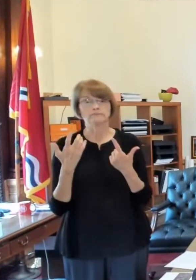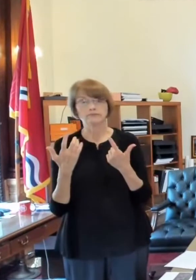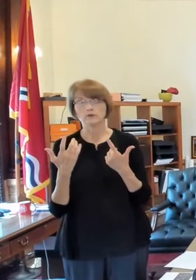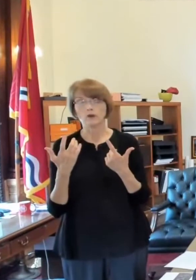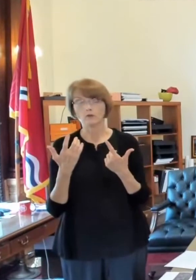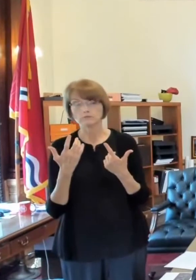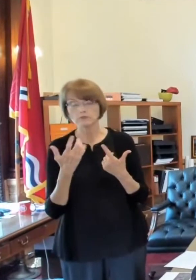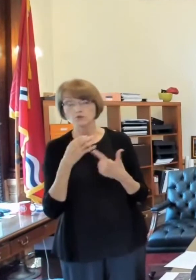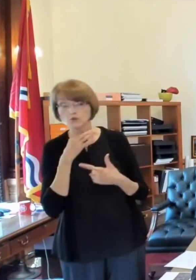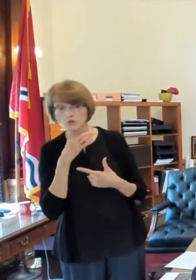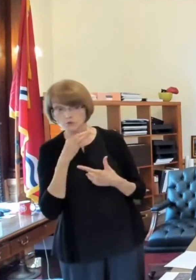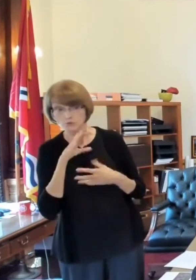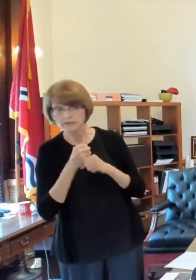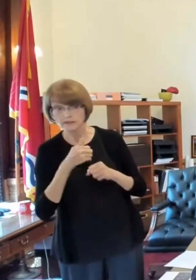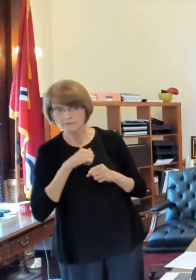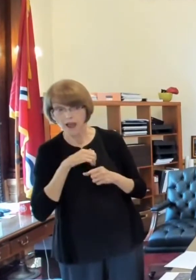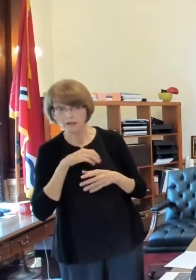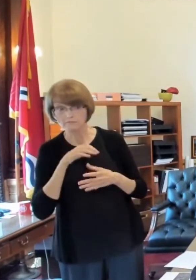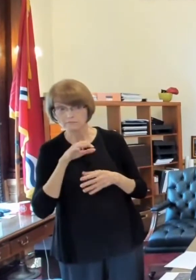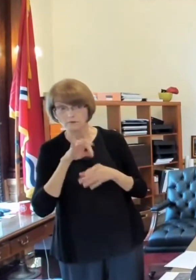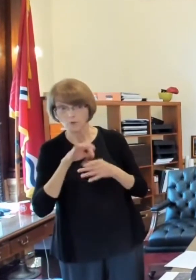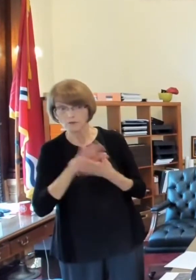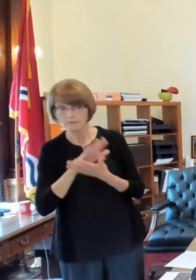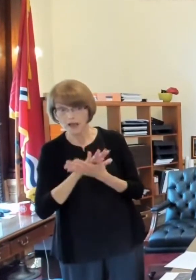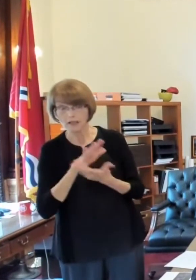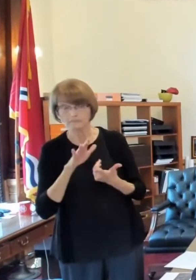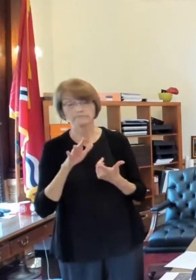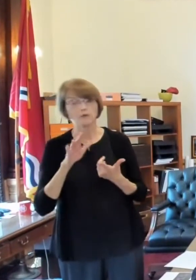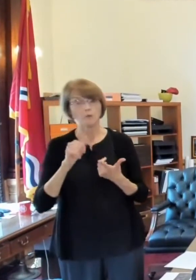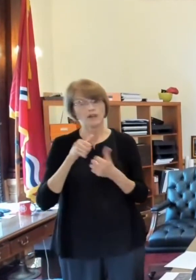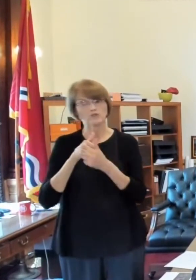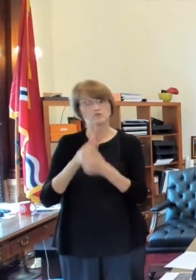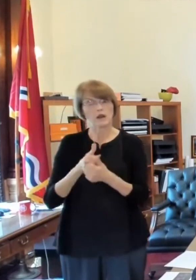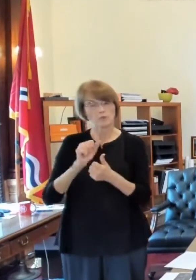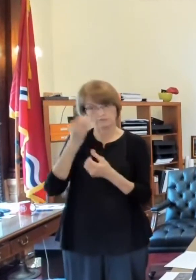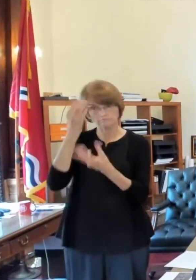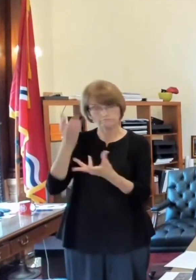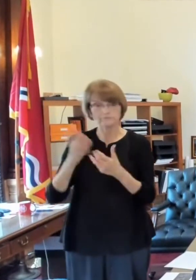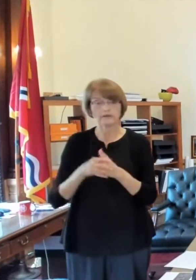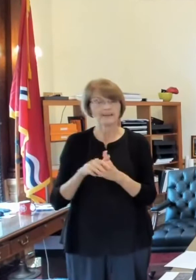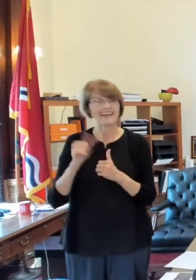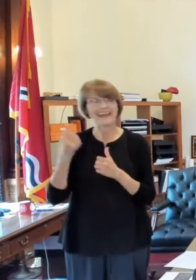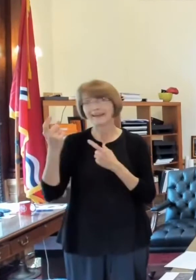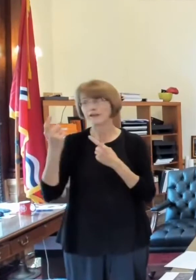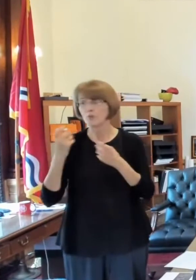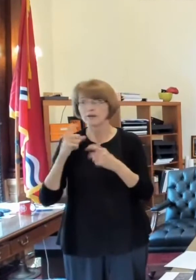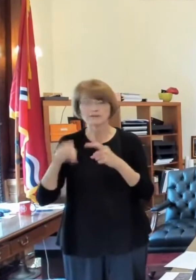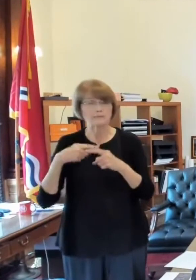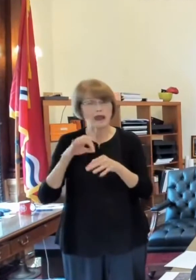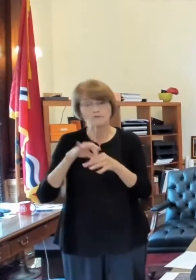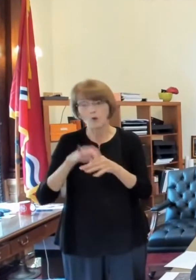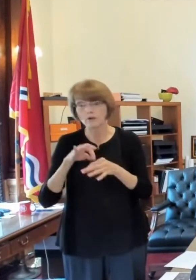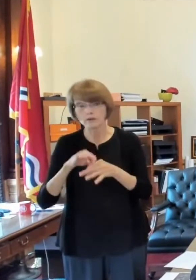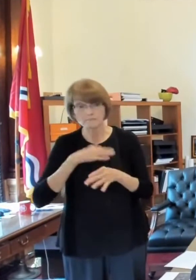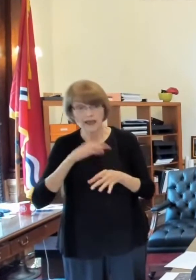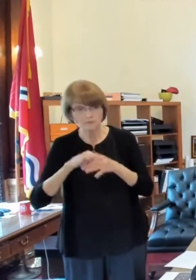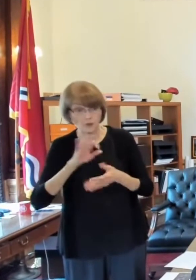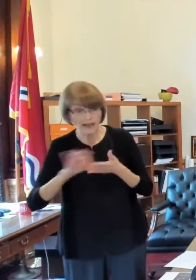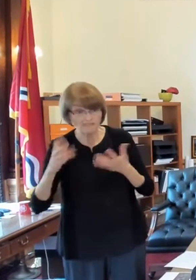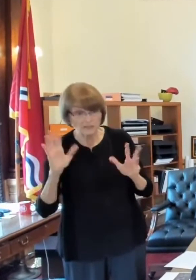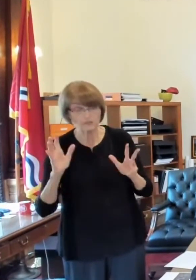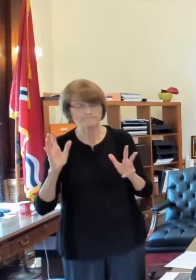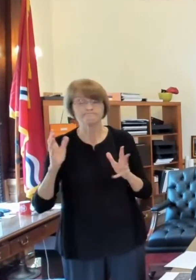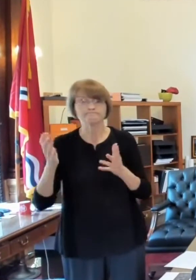or not and tell you, because there's always the option of going to the poll and voting if there's any questions at all about whether your vote's being counted. Polls